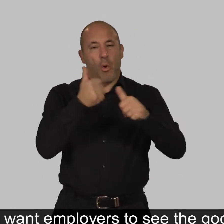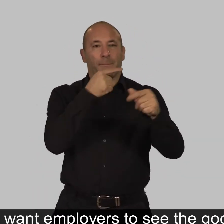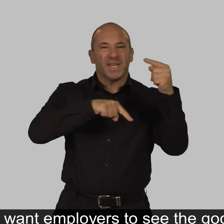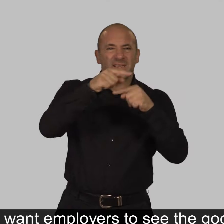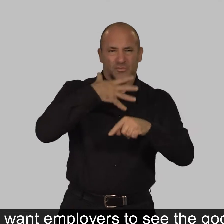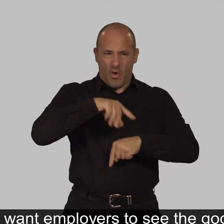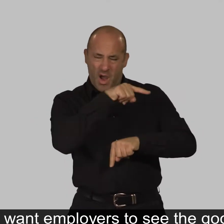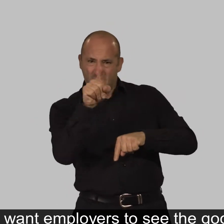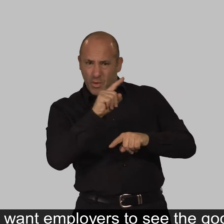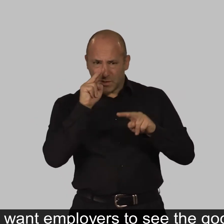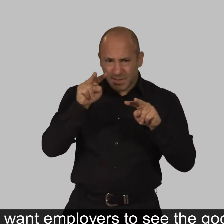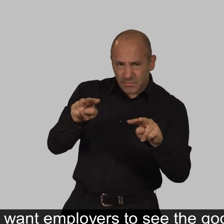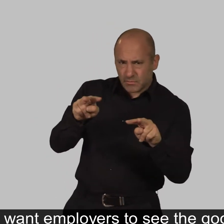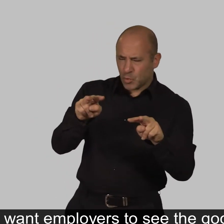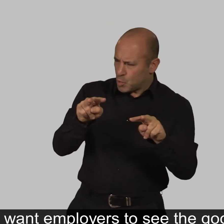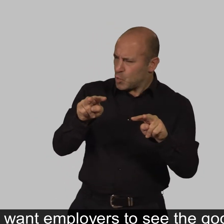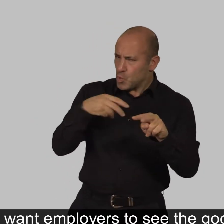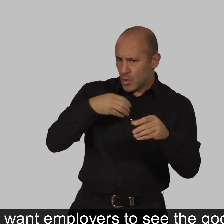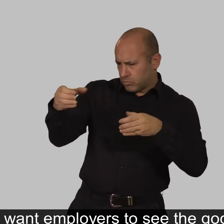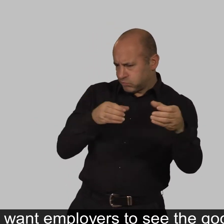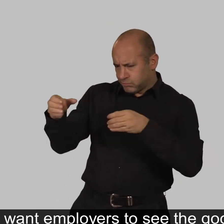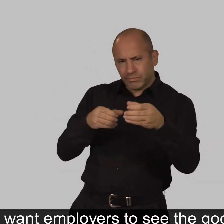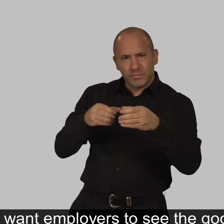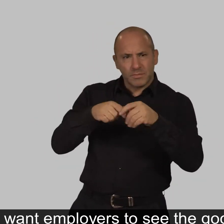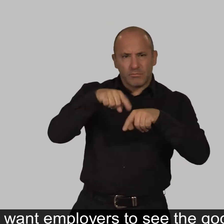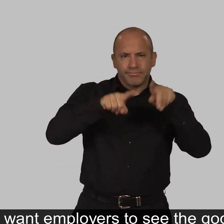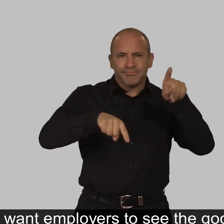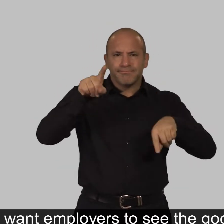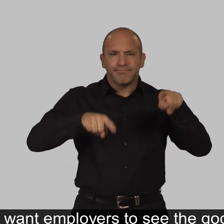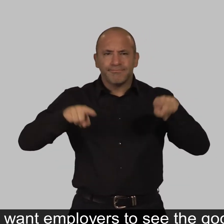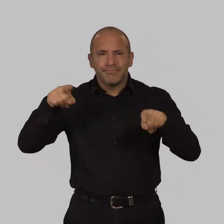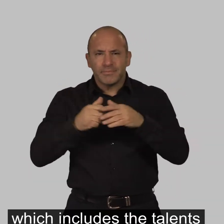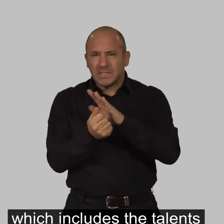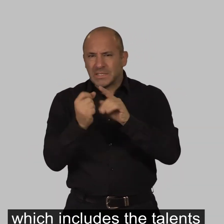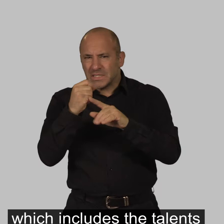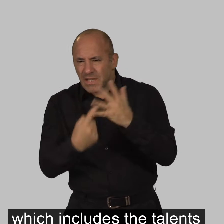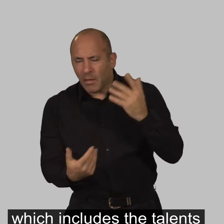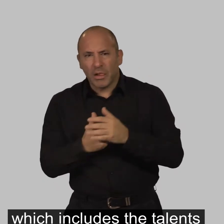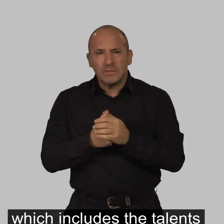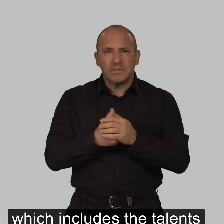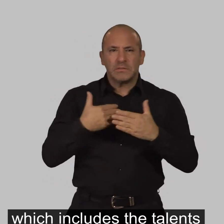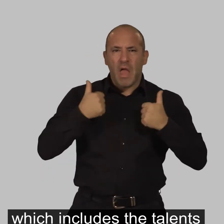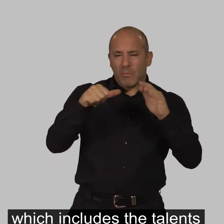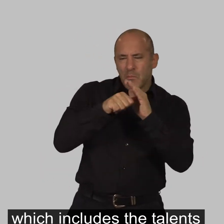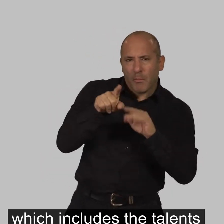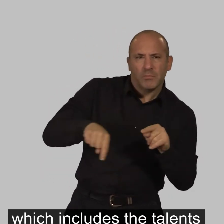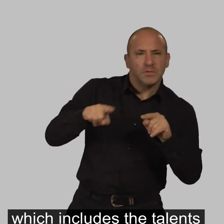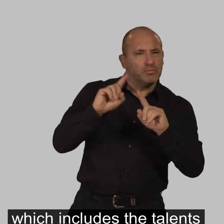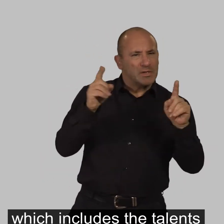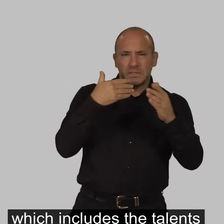We want employers to see the good things that a diverse workplace, which includes the talents of disabled people and